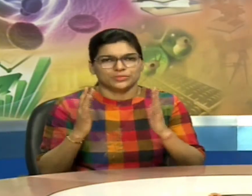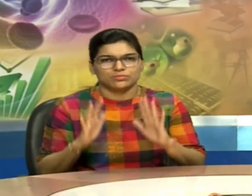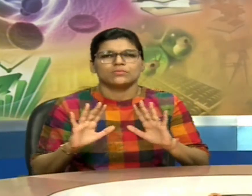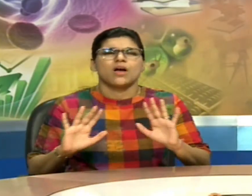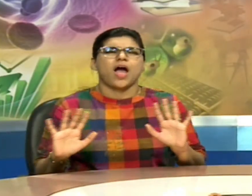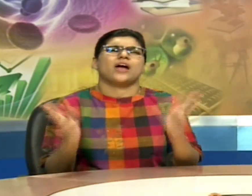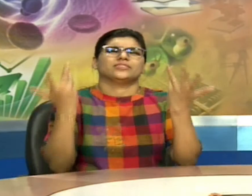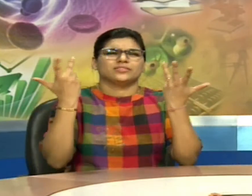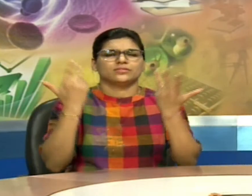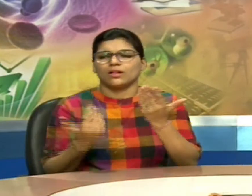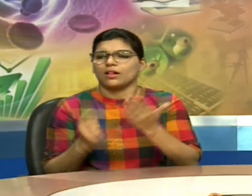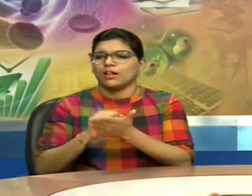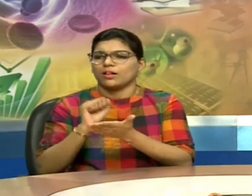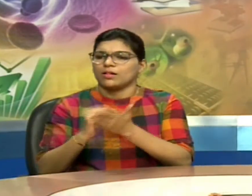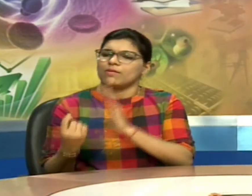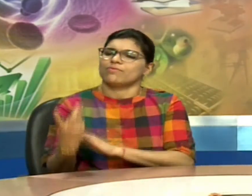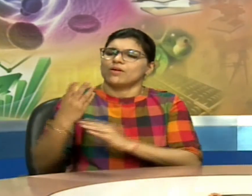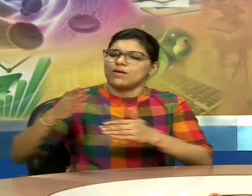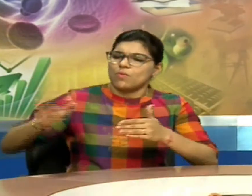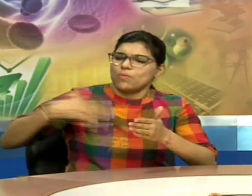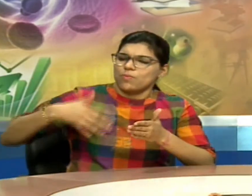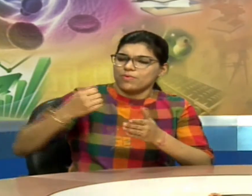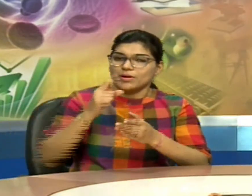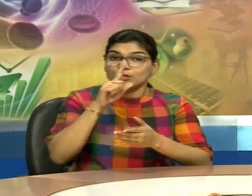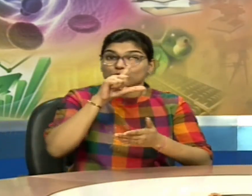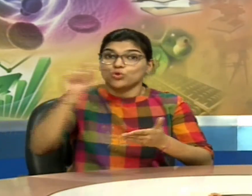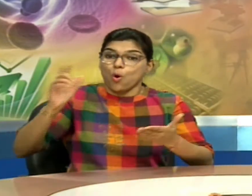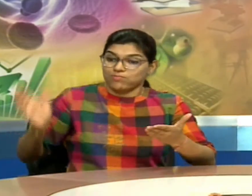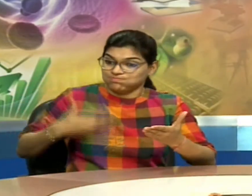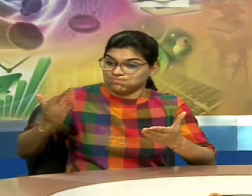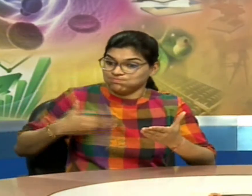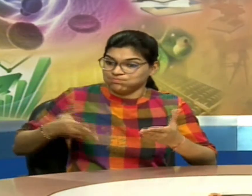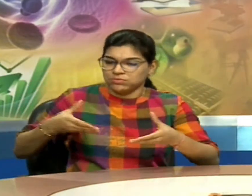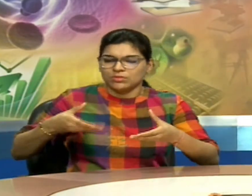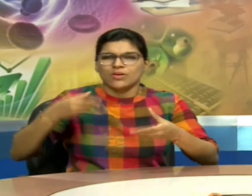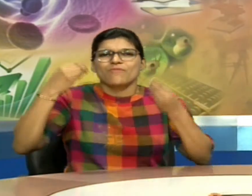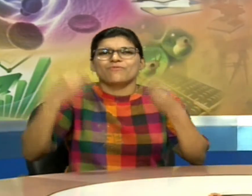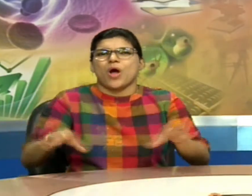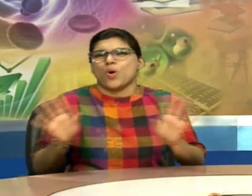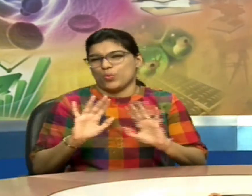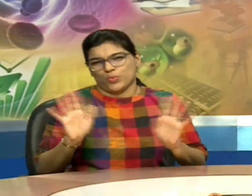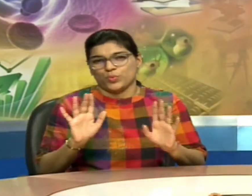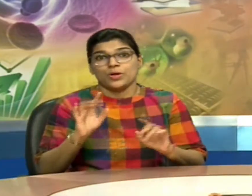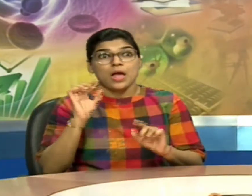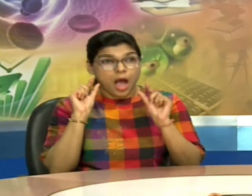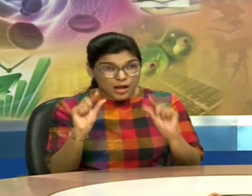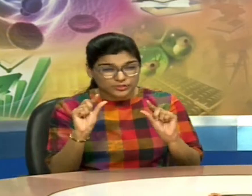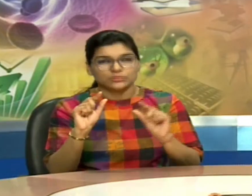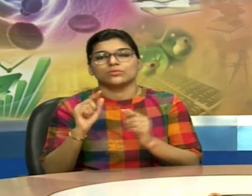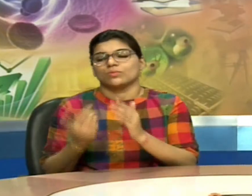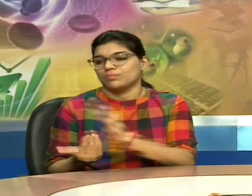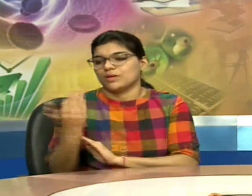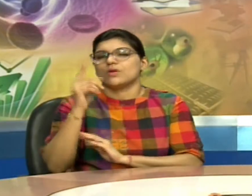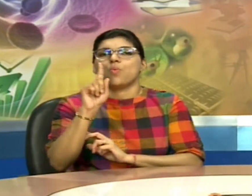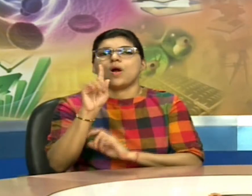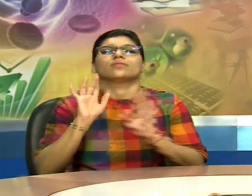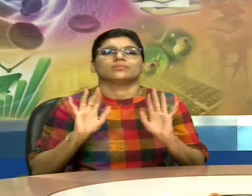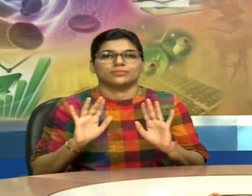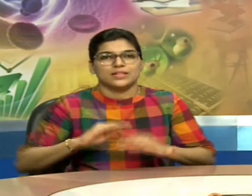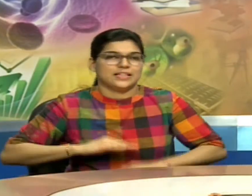that we should save our papers. We should take printout only when it is absolutely necessary. If it is urgent,